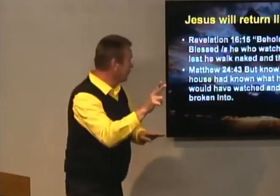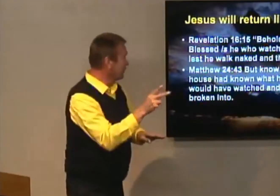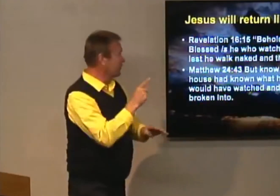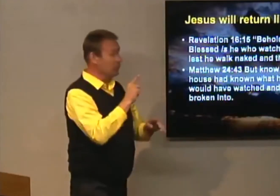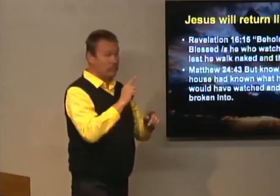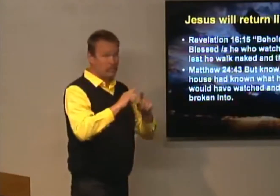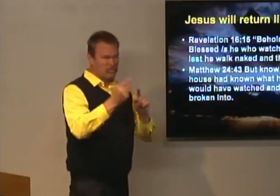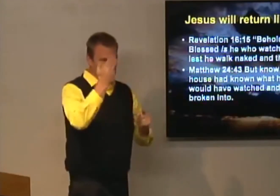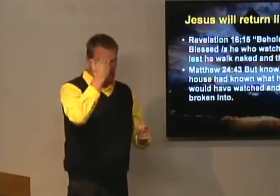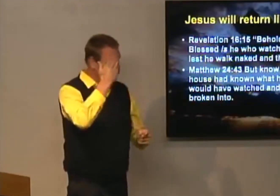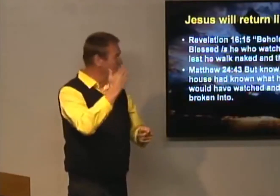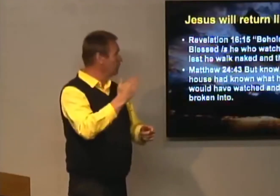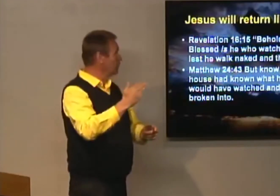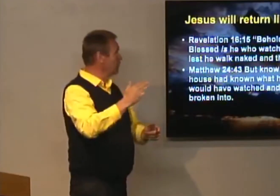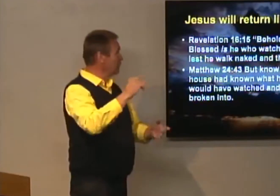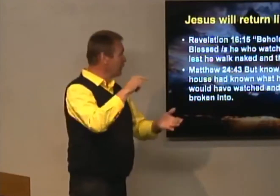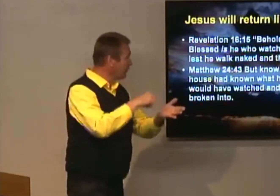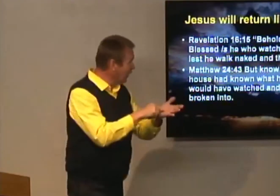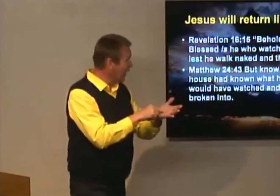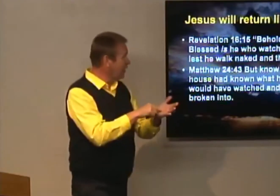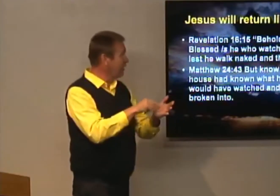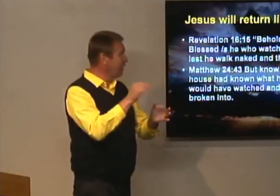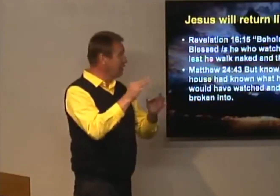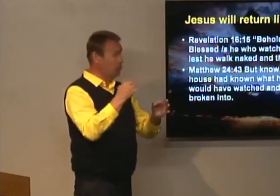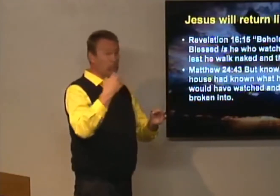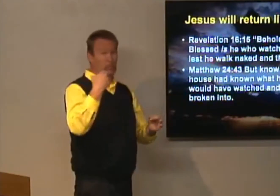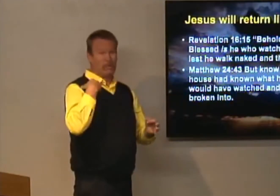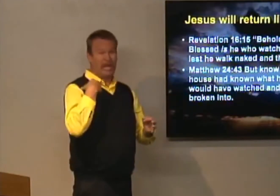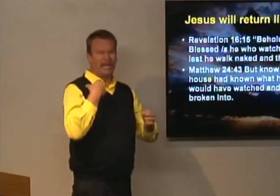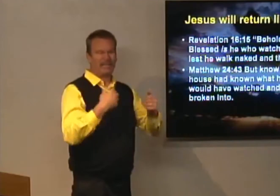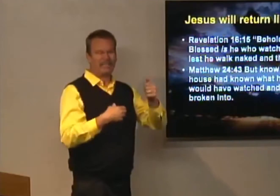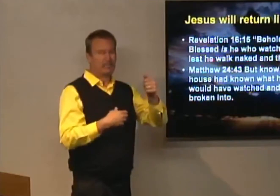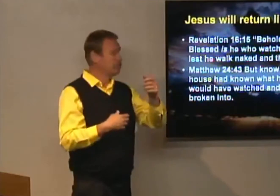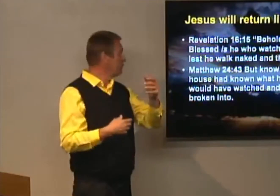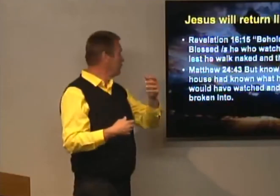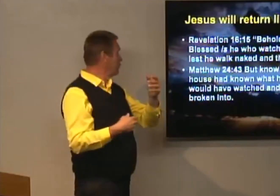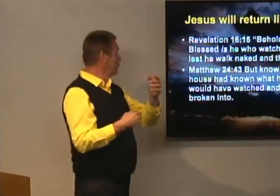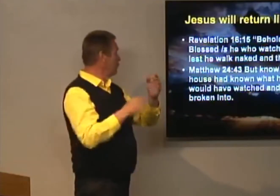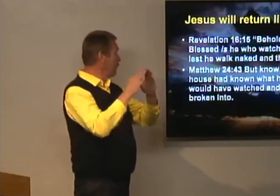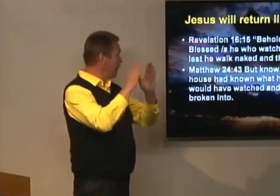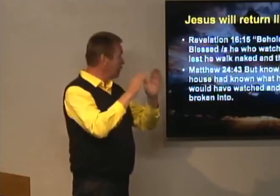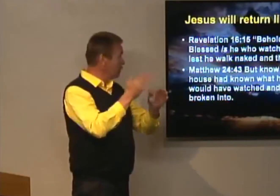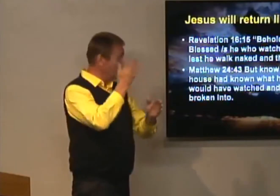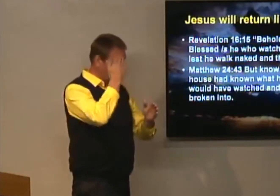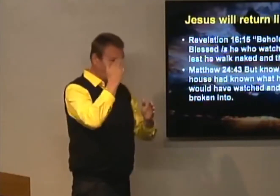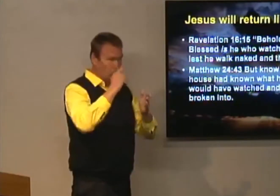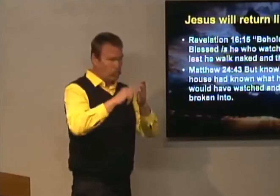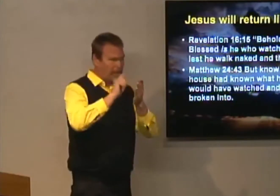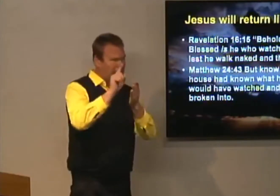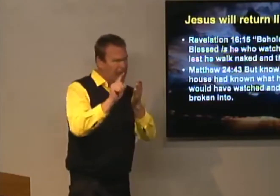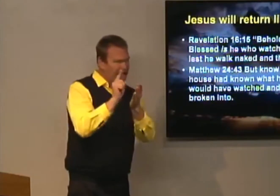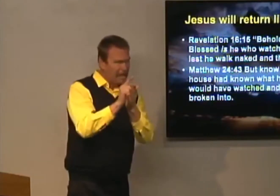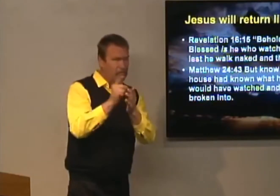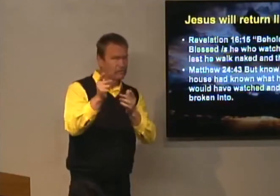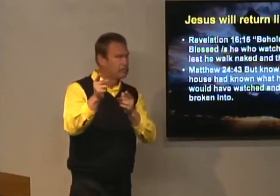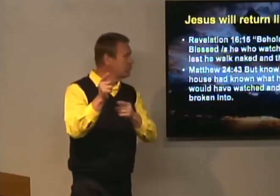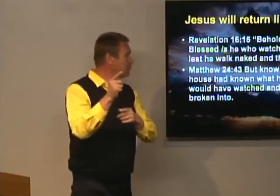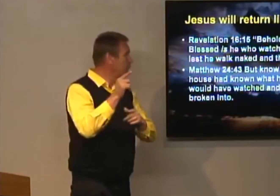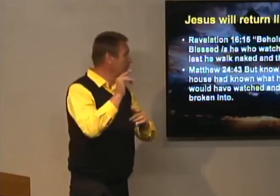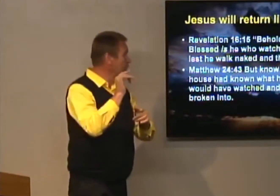In Matthew 24:43, it says, "But know this, that if the master of the house had